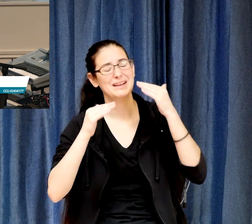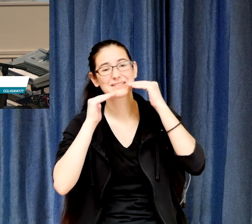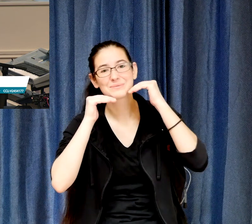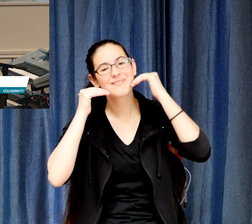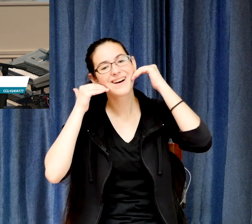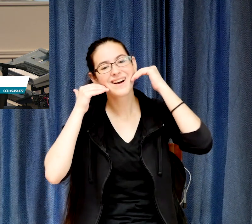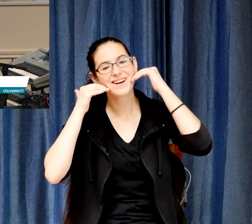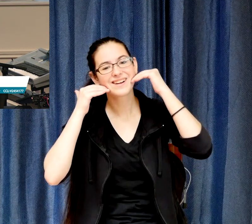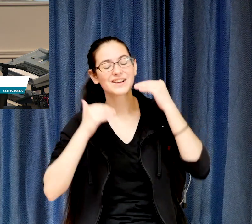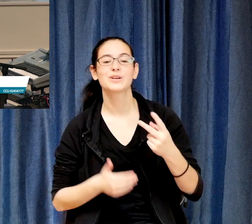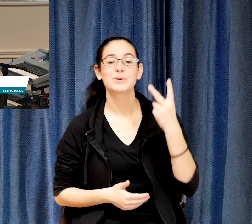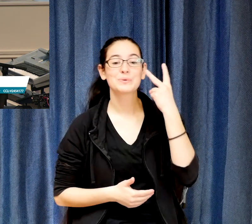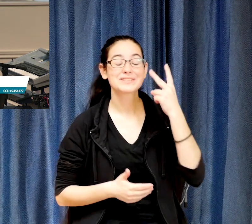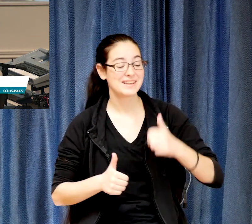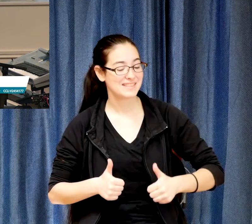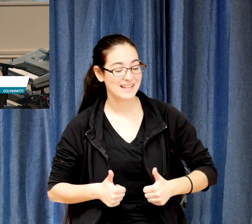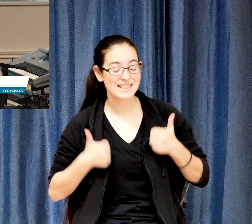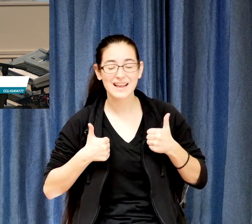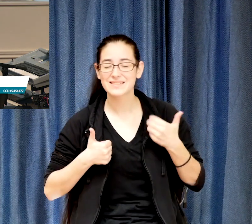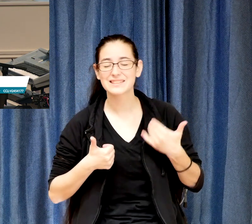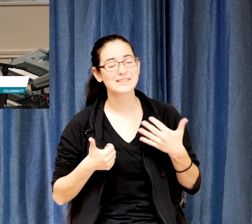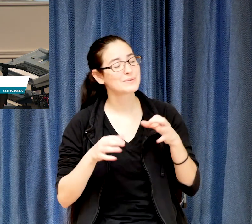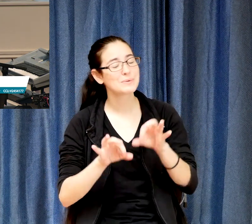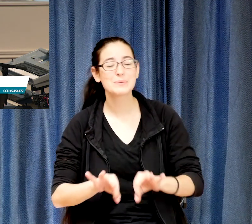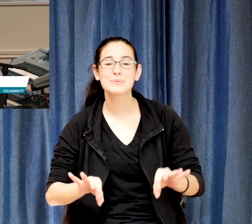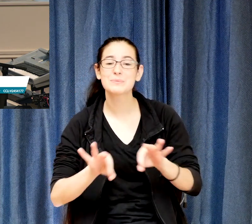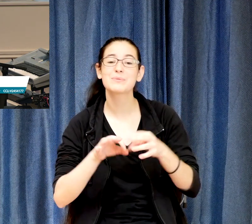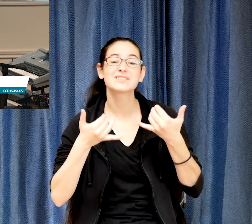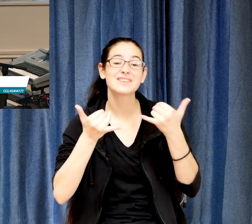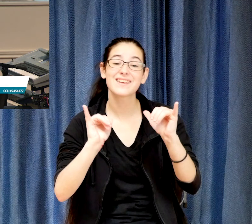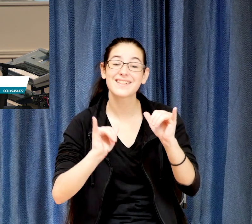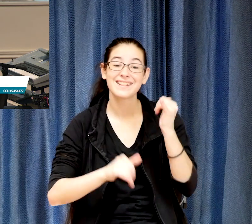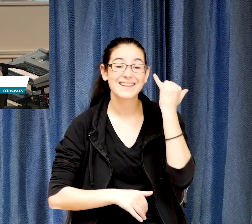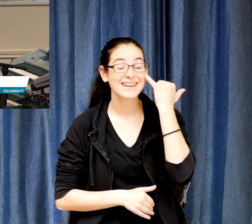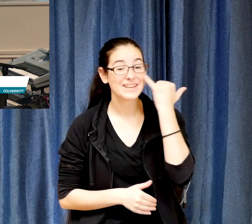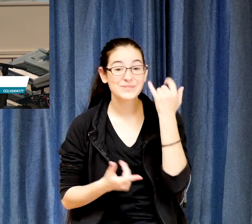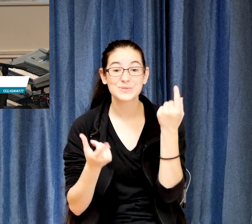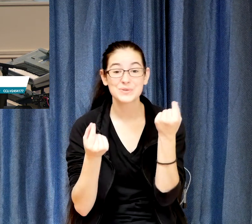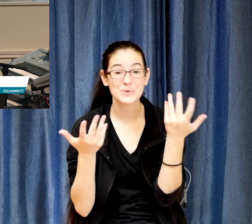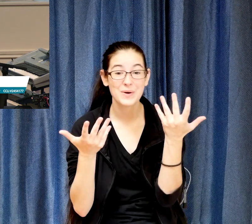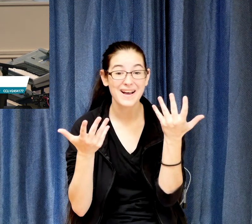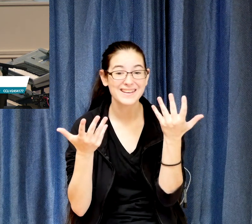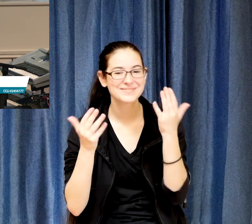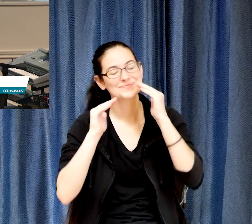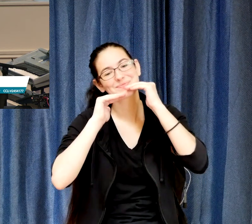life is still worthwhile if you